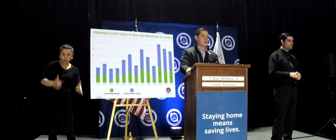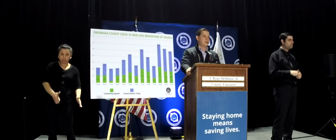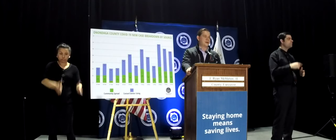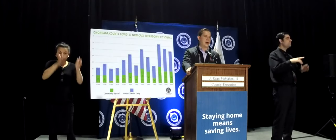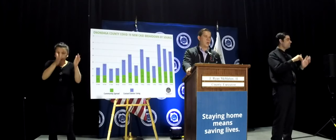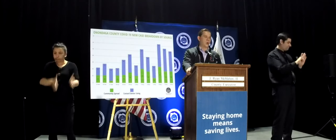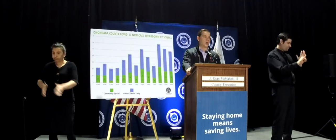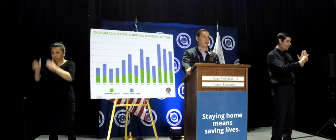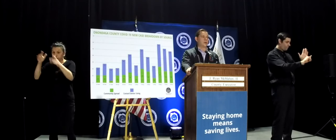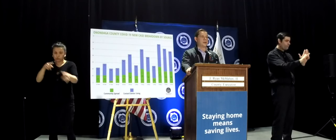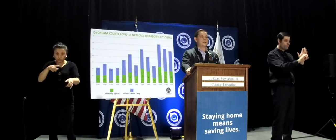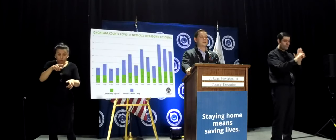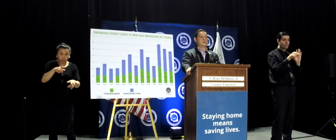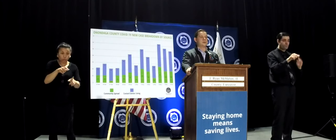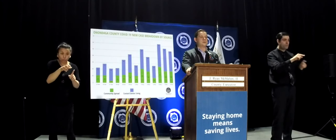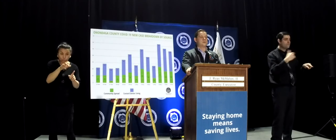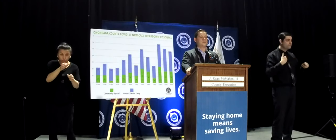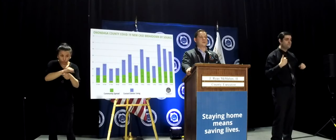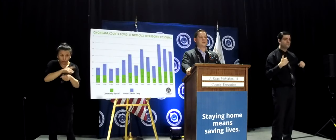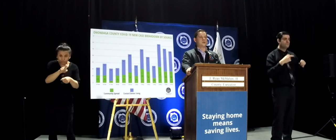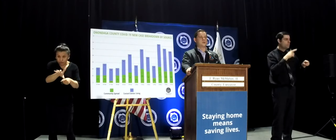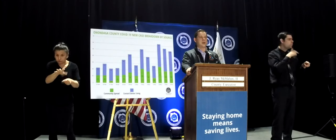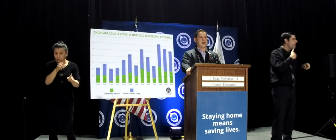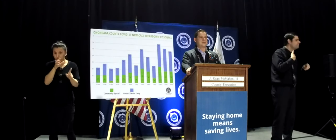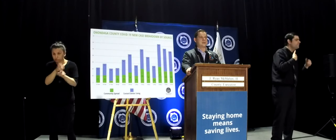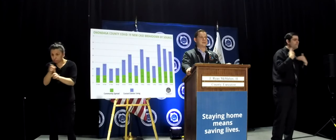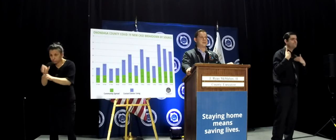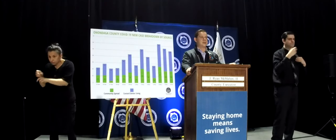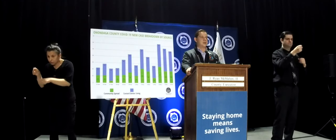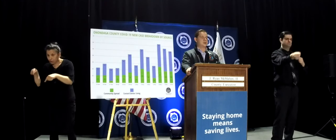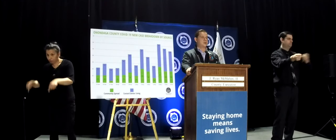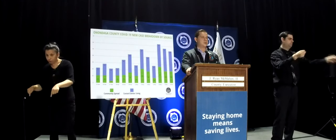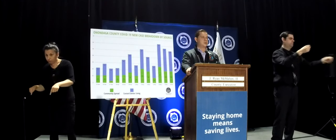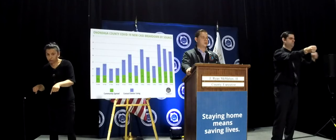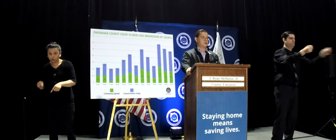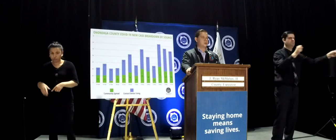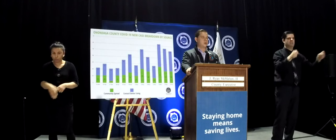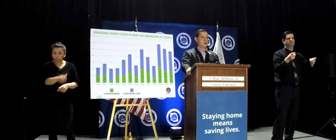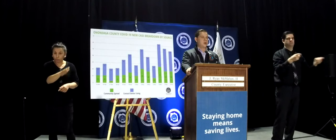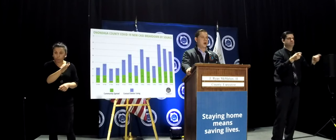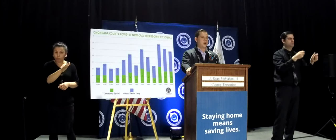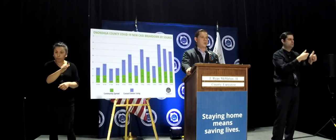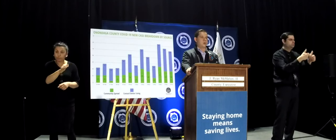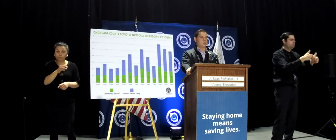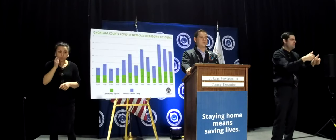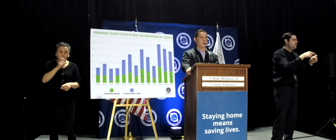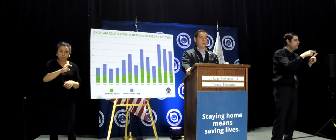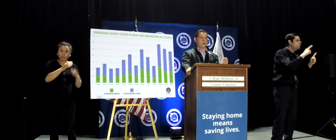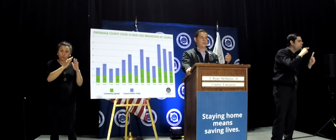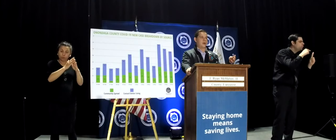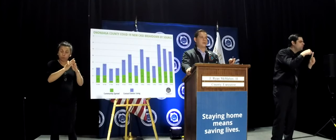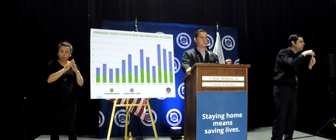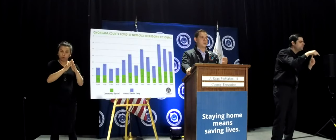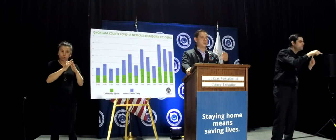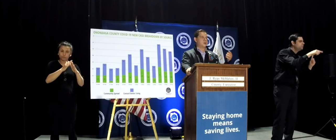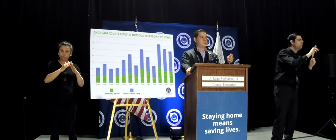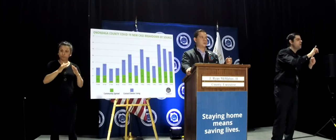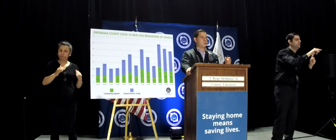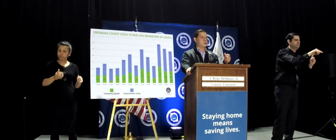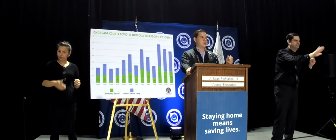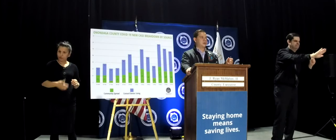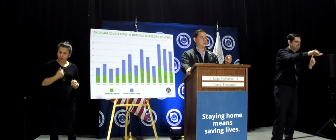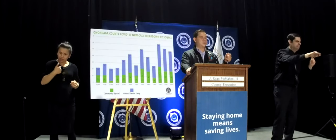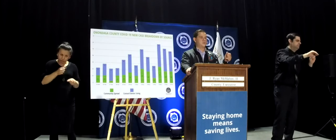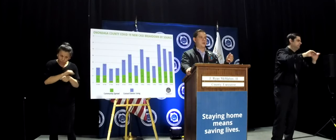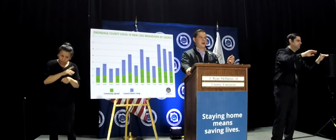facilities. Now we're going into these facilities with high density and our seniors, where we don't know the virus being there, so